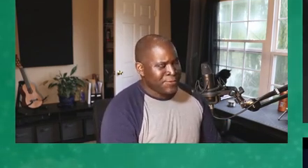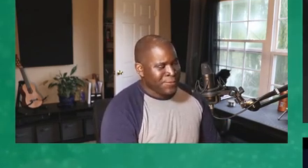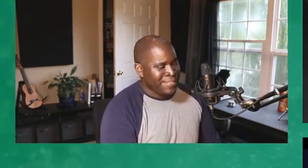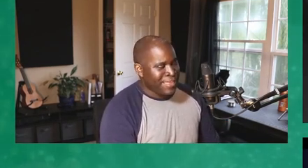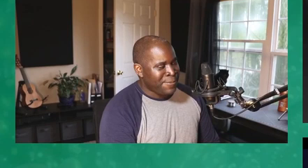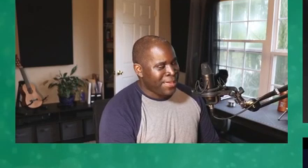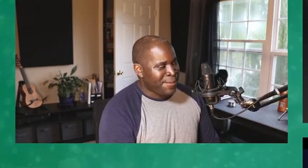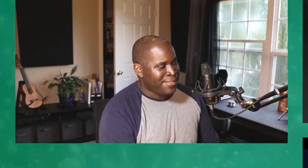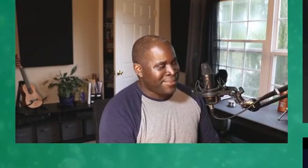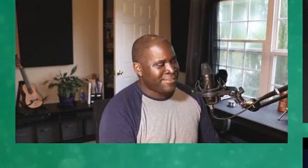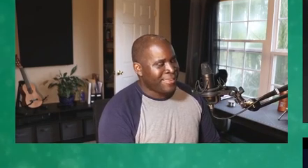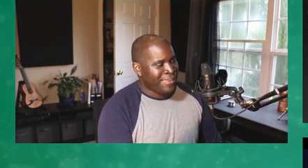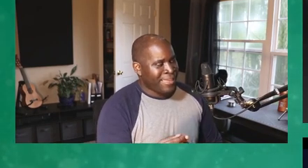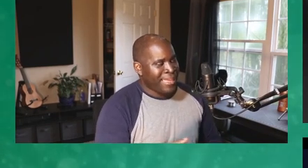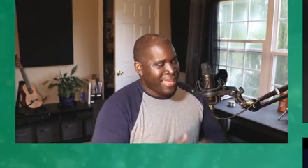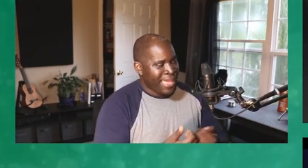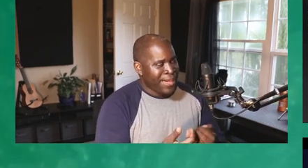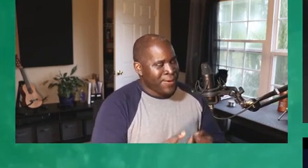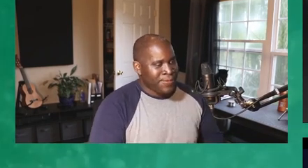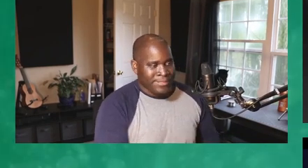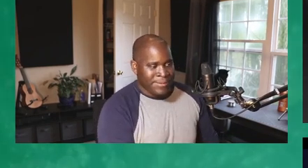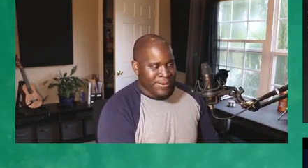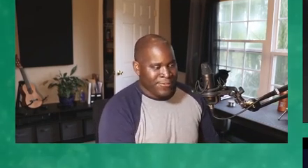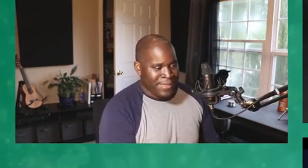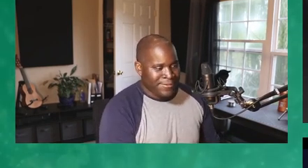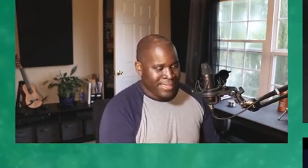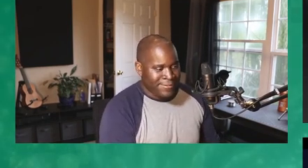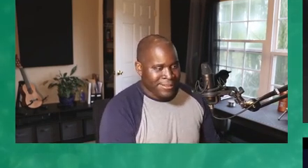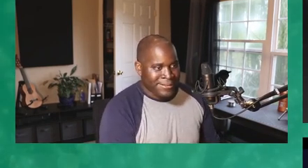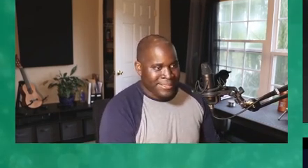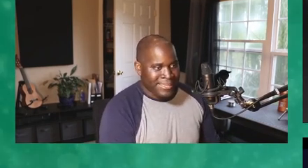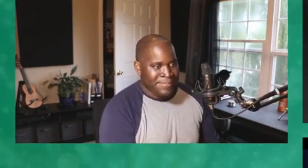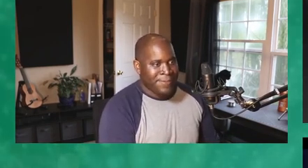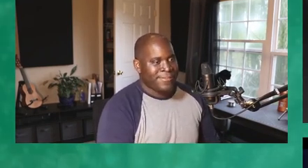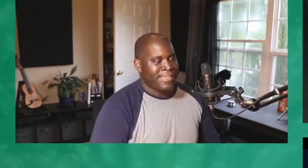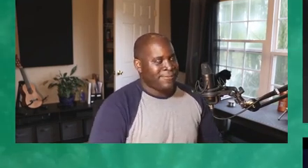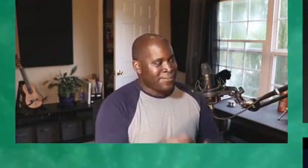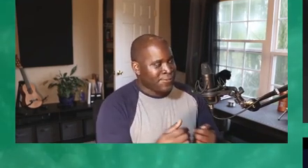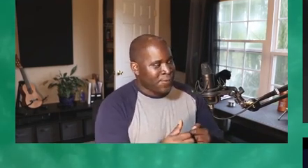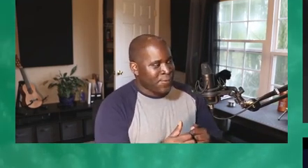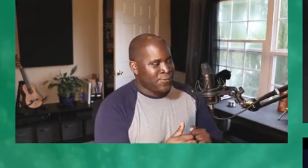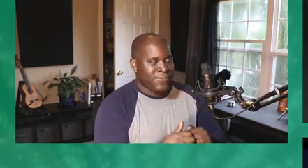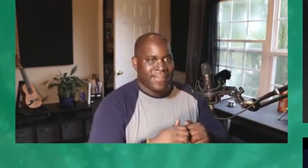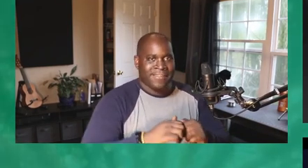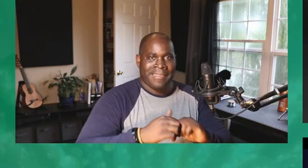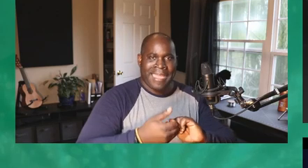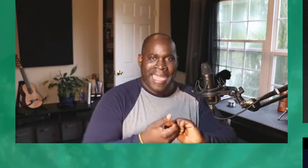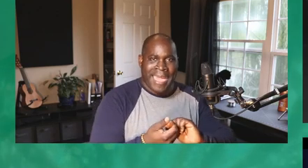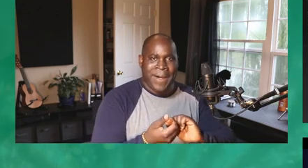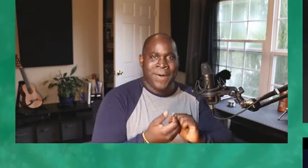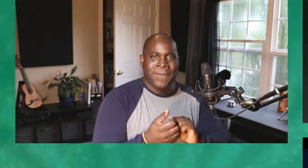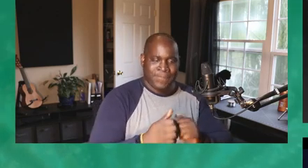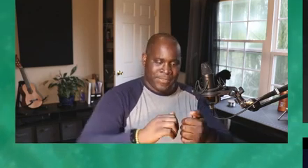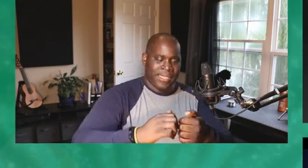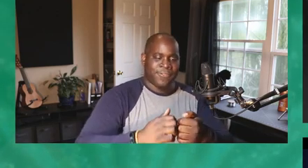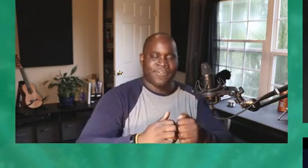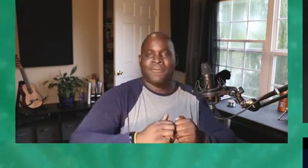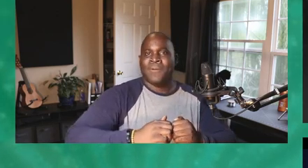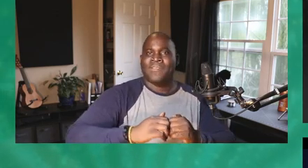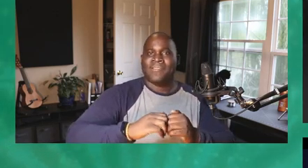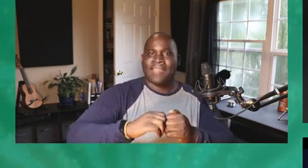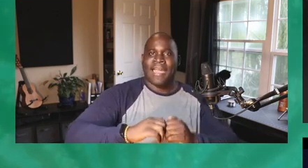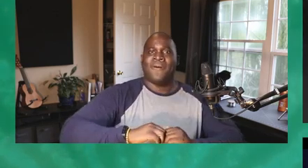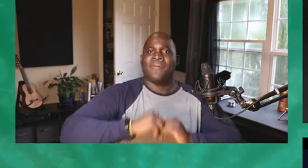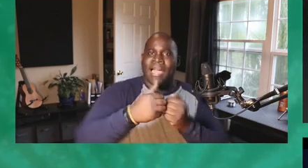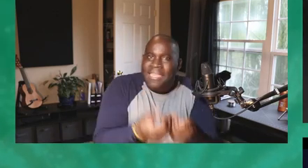the video, so let's, how about this? How, let me make sure that was the end of it. Yep, that was the end of it. So she says, how. And there's